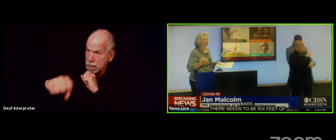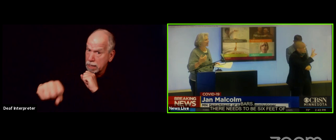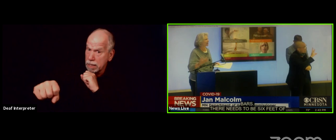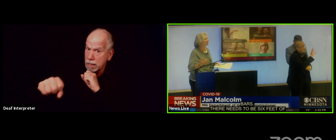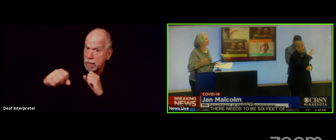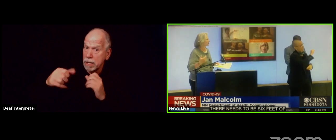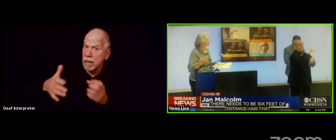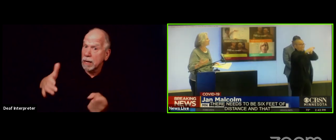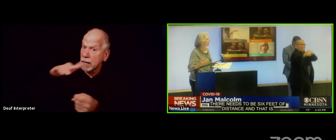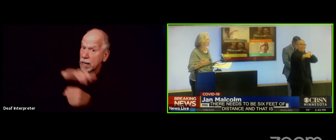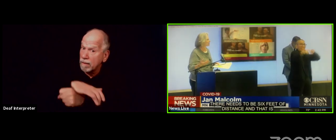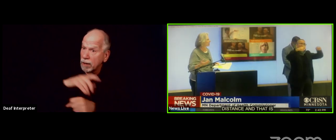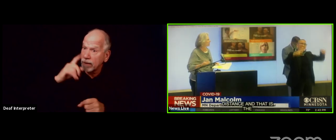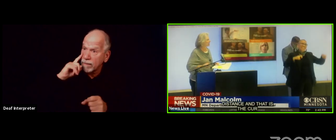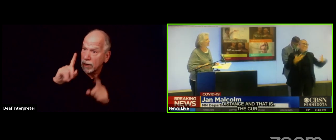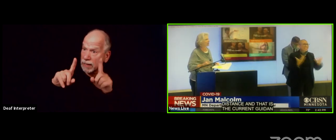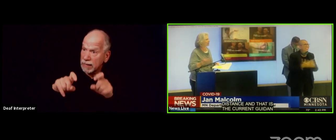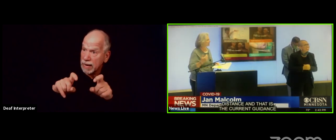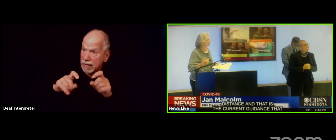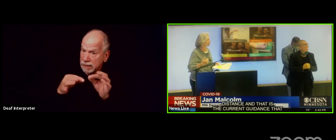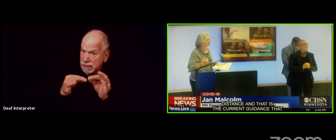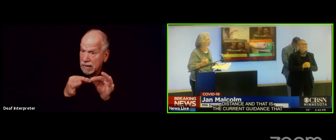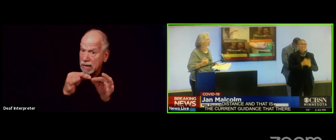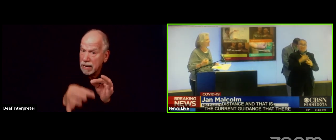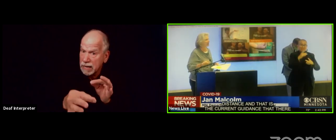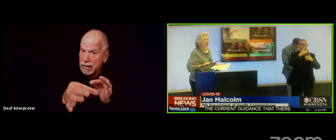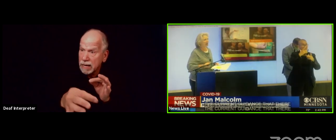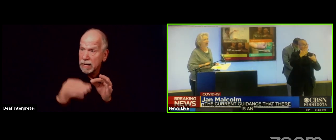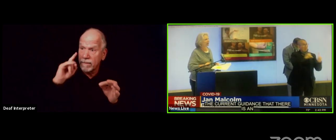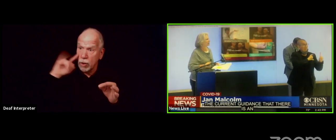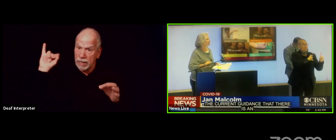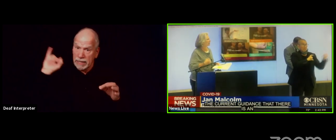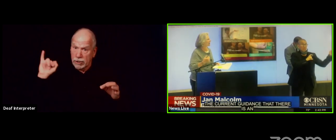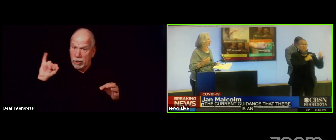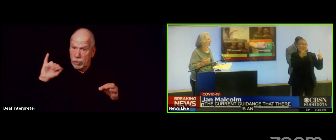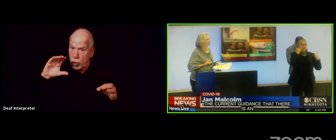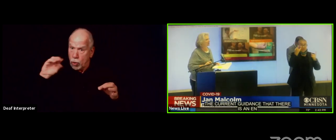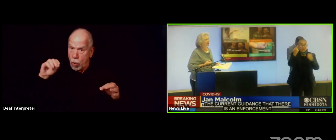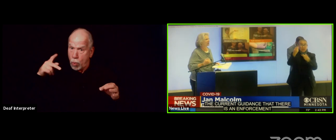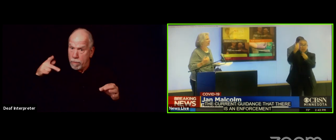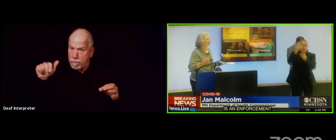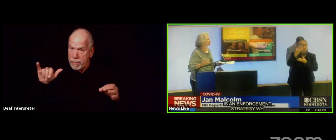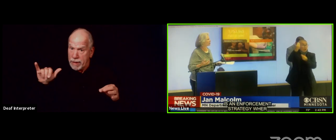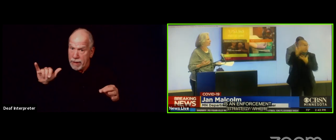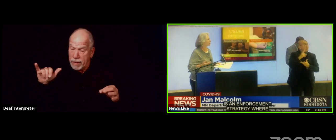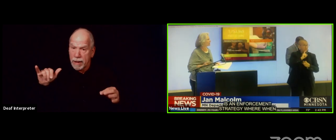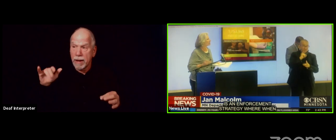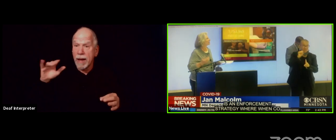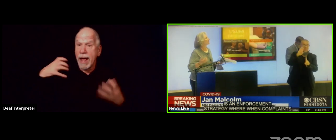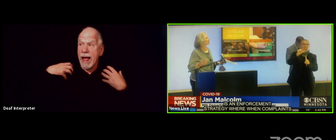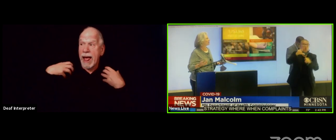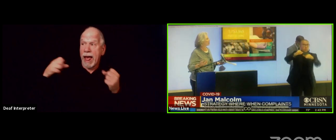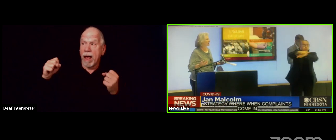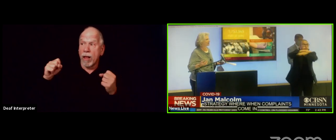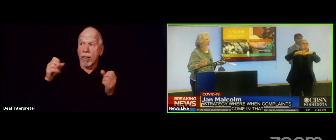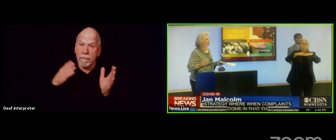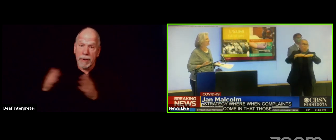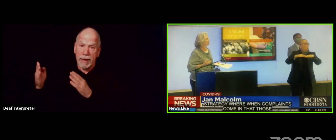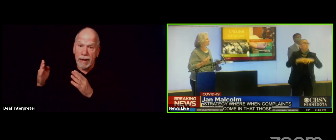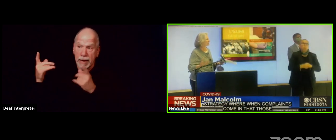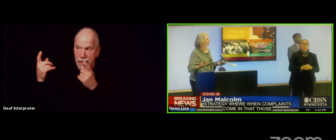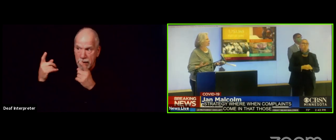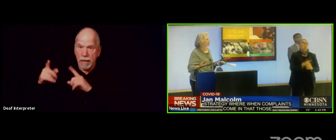there is an enforcement strategy where when complaints come in, that those are referred to typically local law